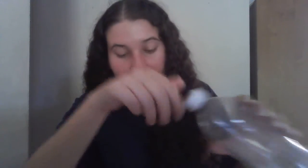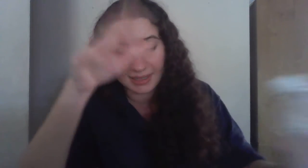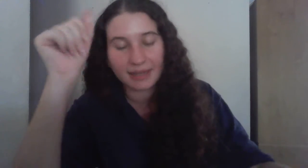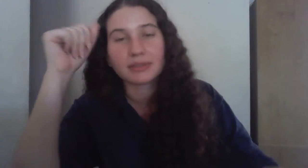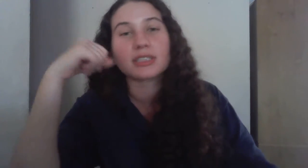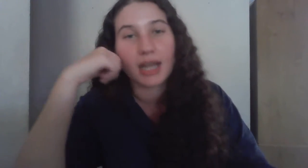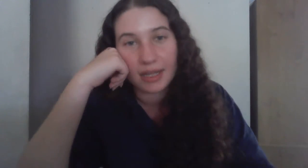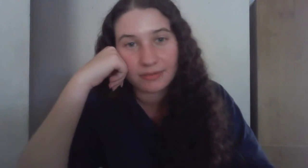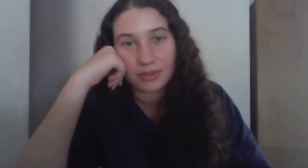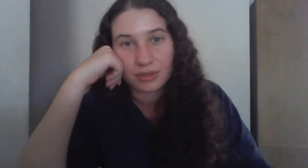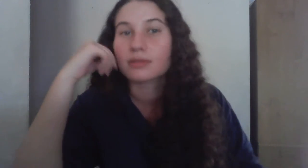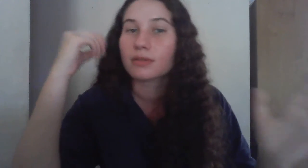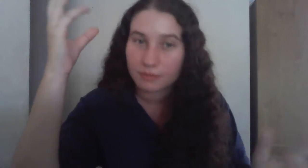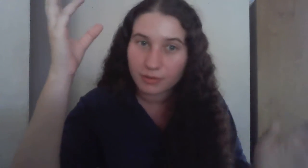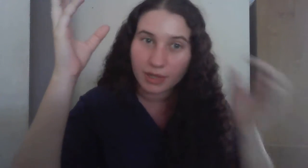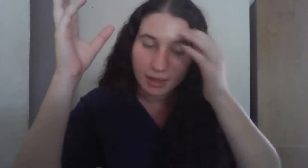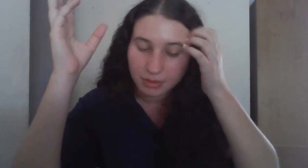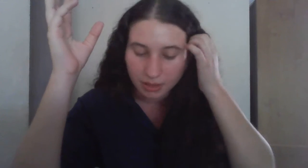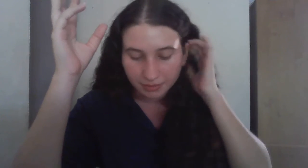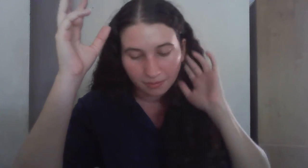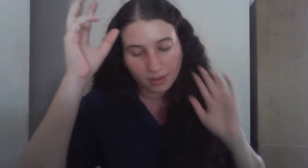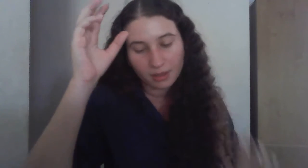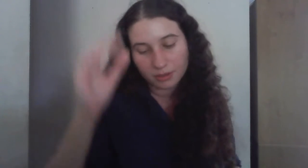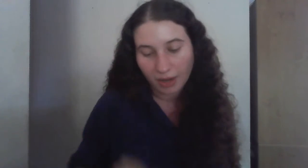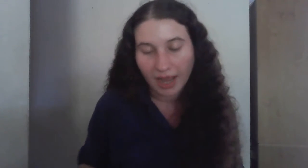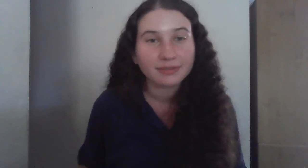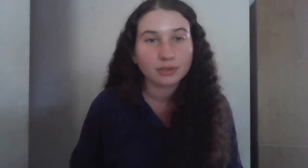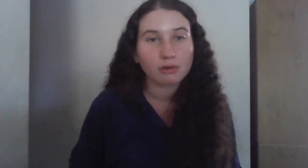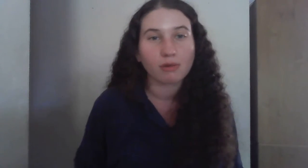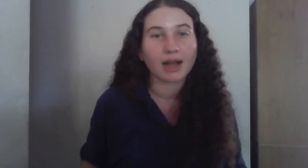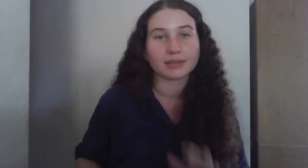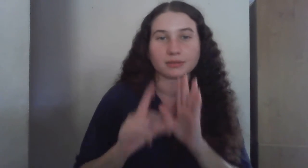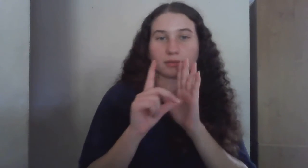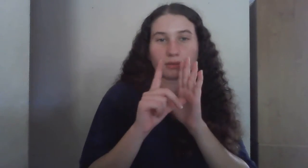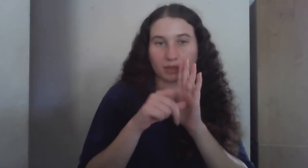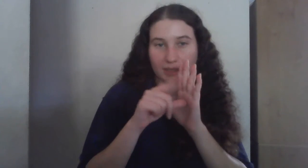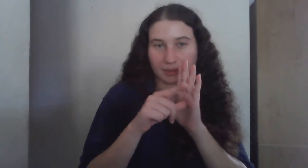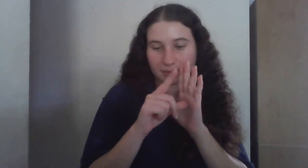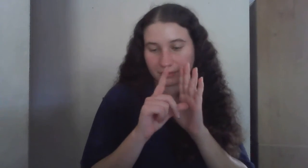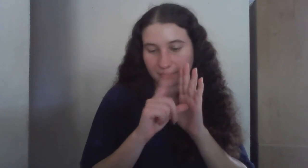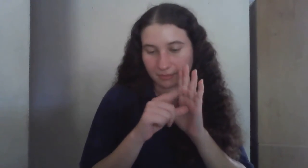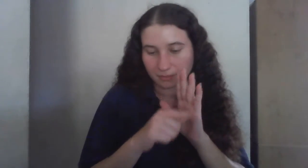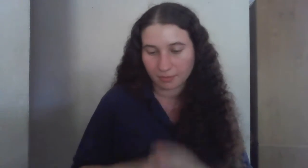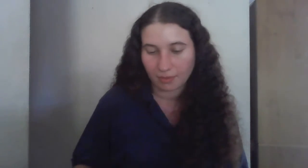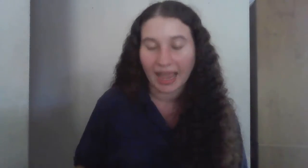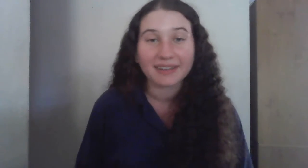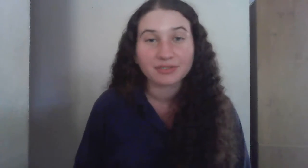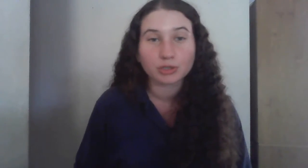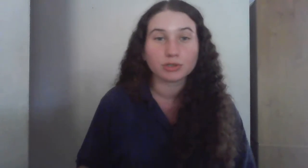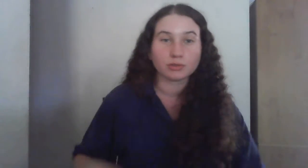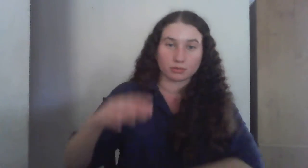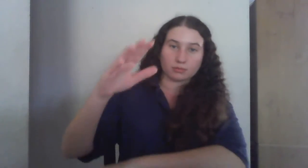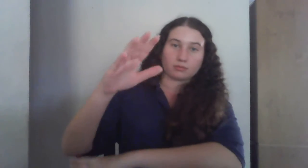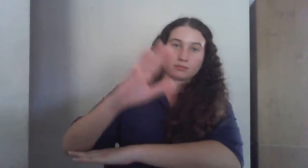Okay, now it's time for vocabulary. So after a while or later. Afternoon.